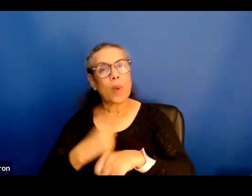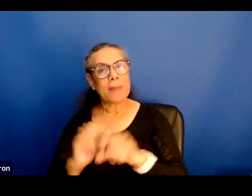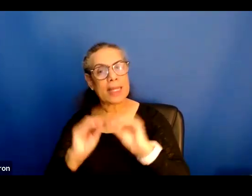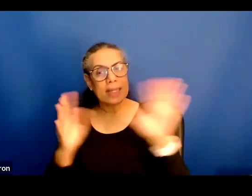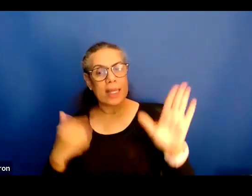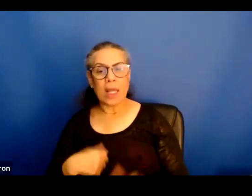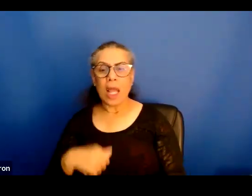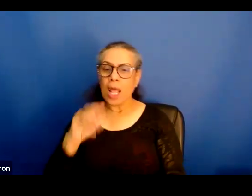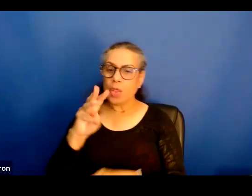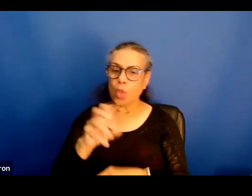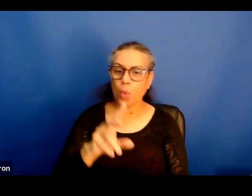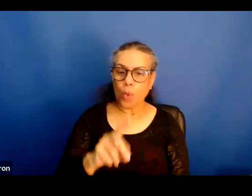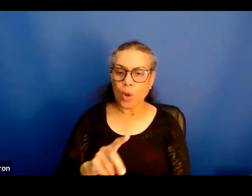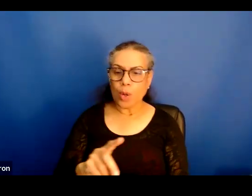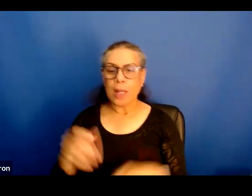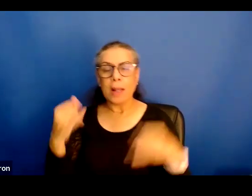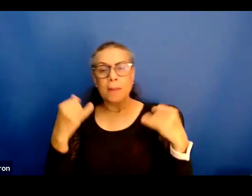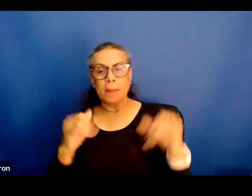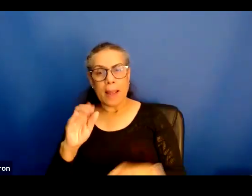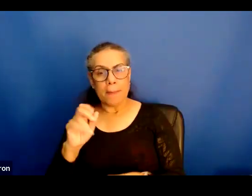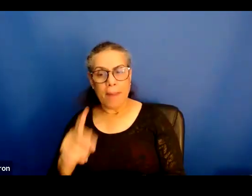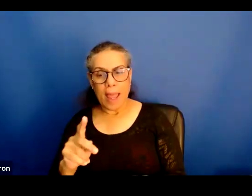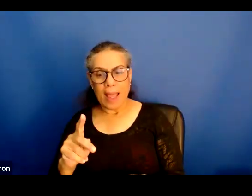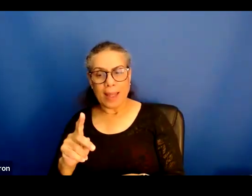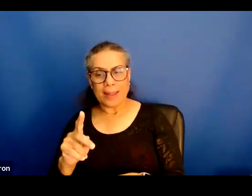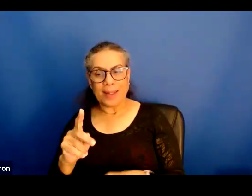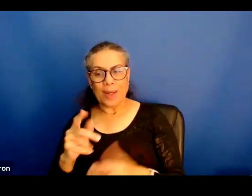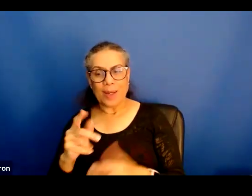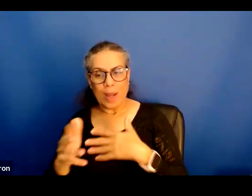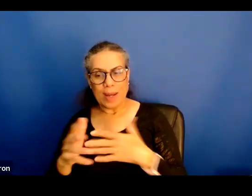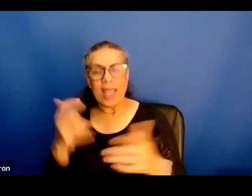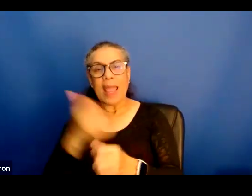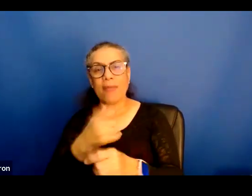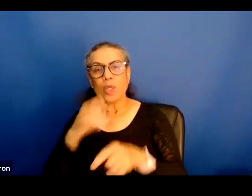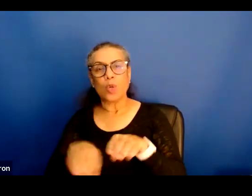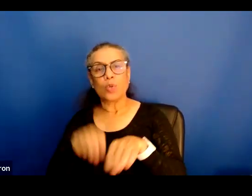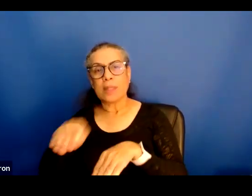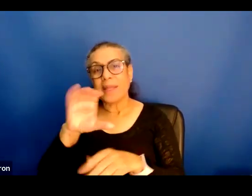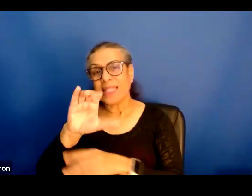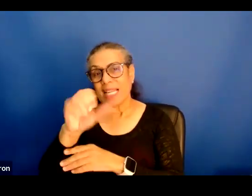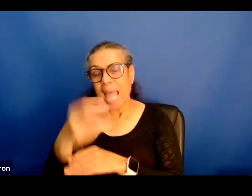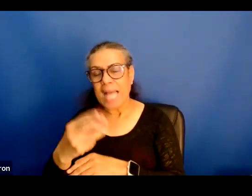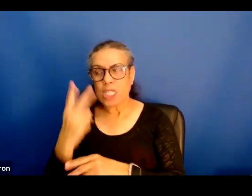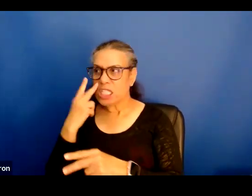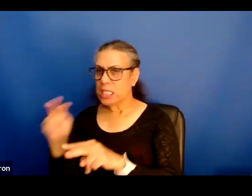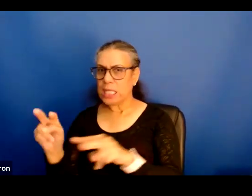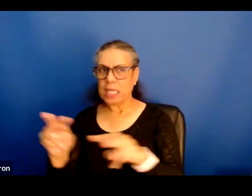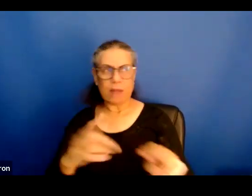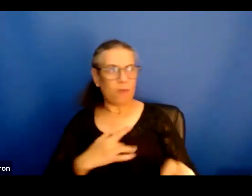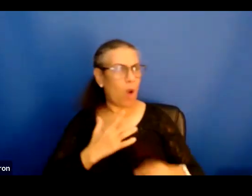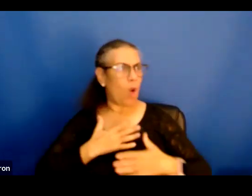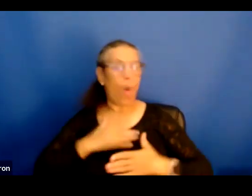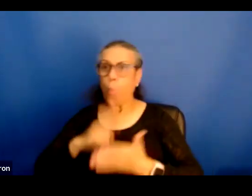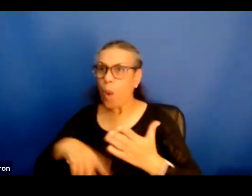the late rapper Ka, played bad cards bad, can't be mad at whoever dealt them. But everyone who has stepped foot into cash has seen and felt how well we play the cards we are